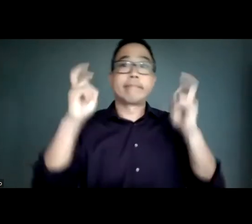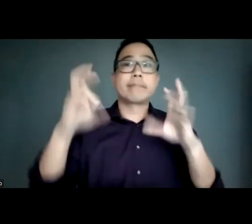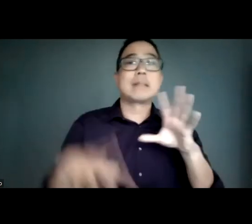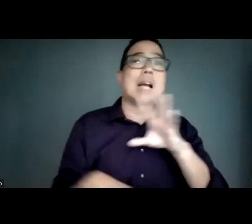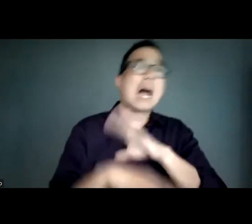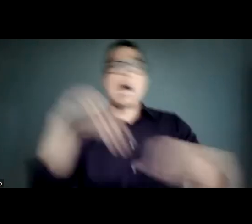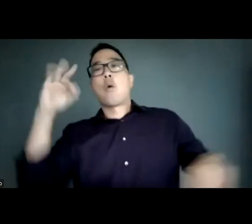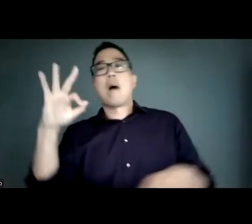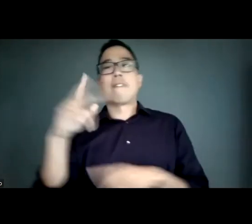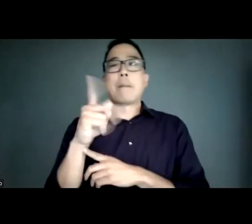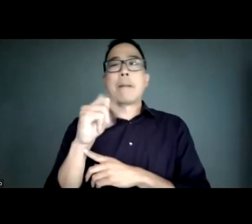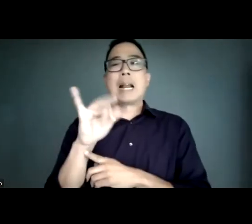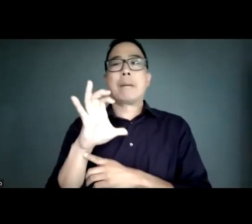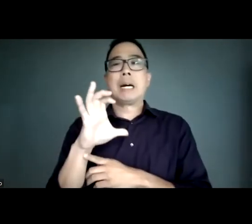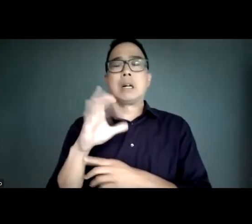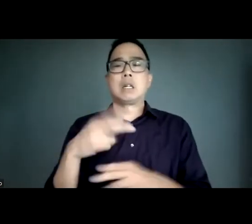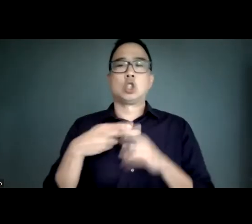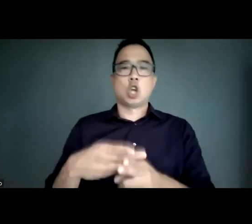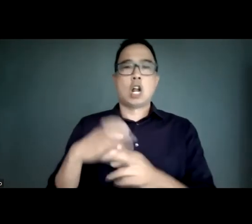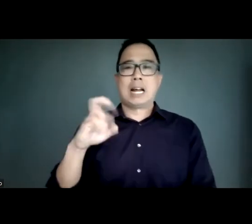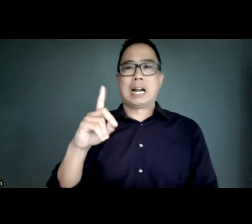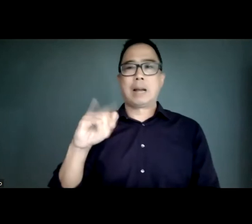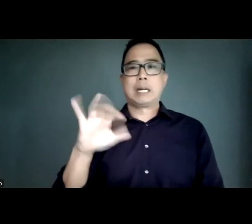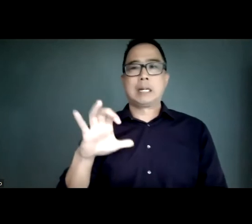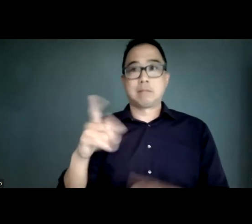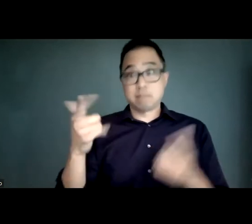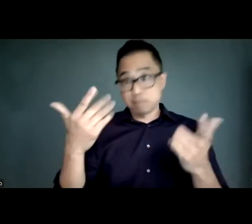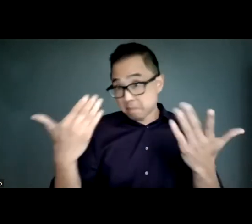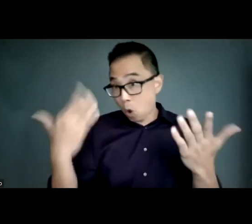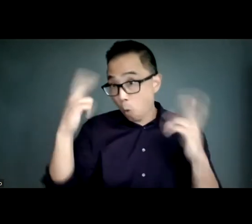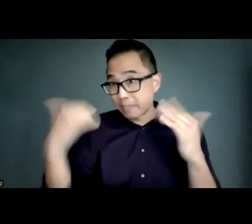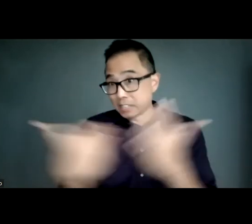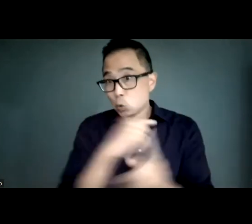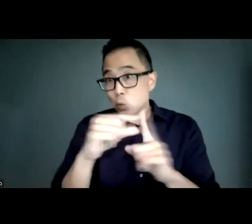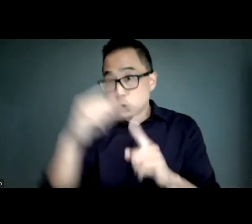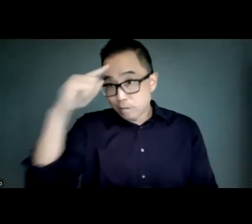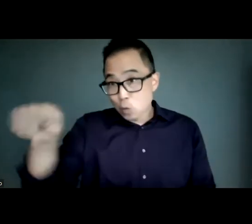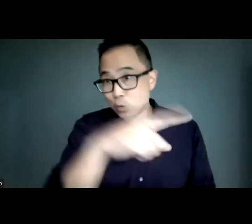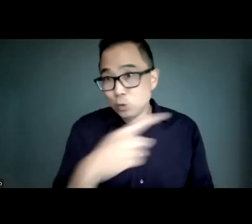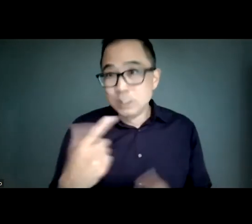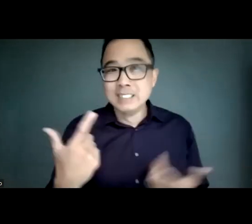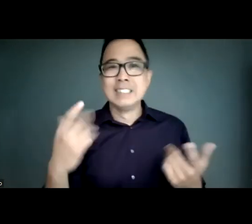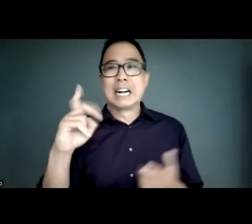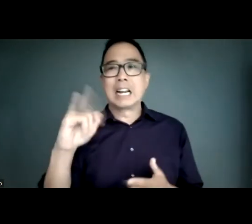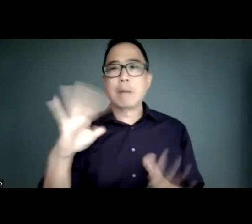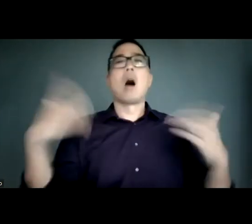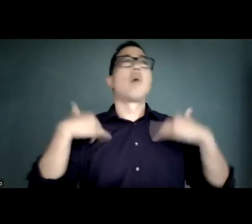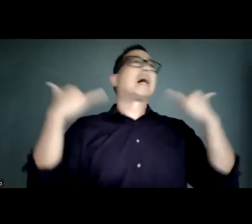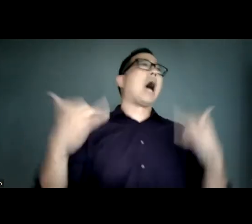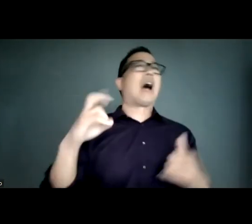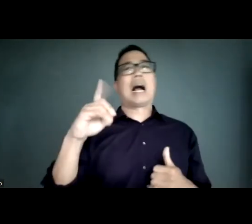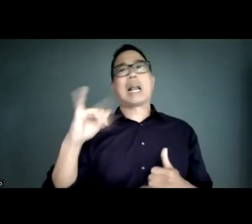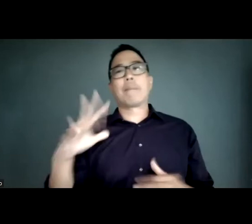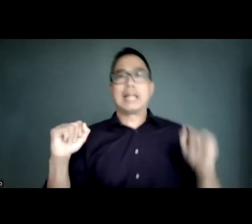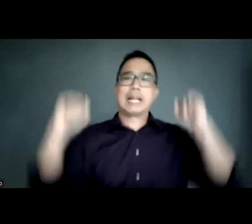shift this to an endemic. And trying to get out of the pandemic. I hope, you know, this might